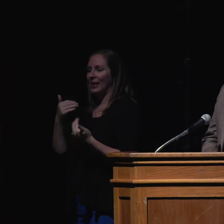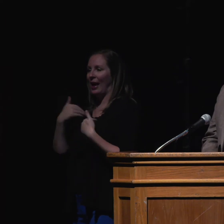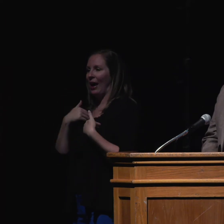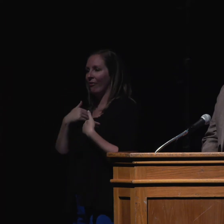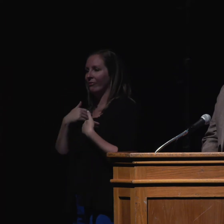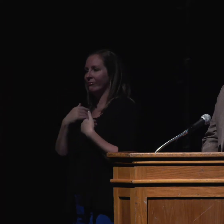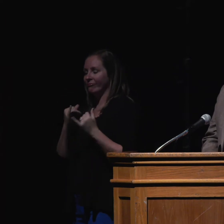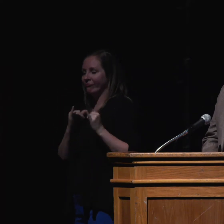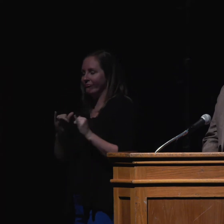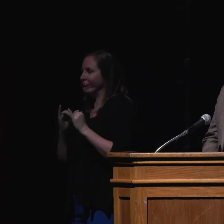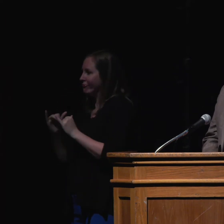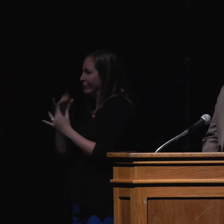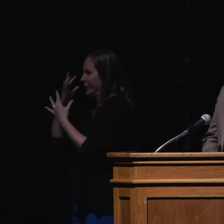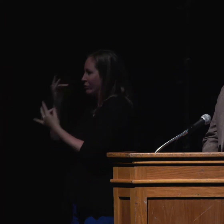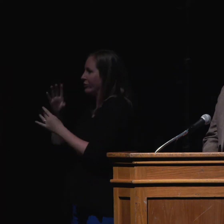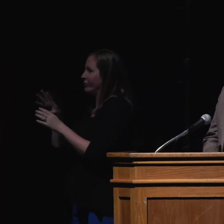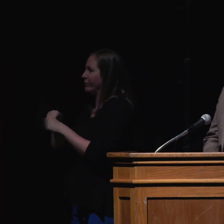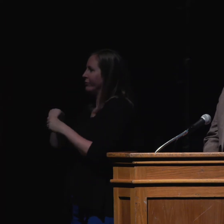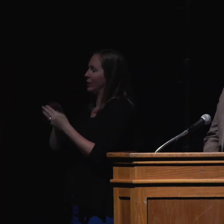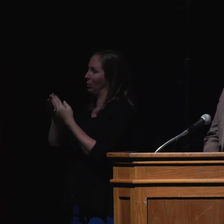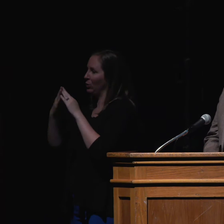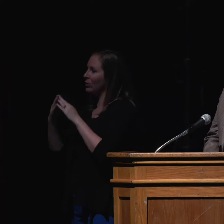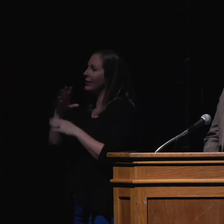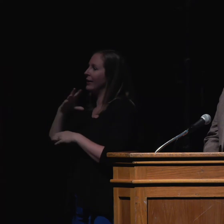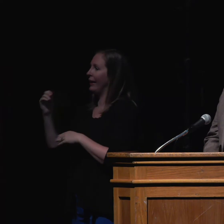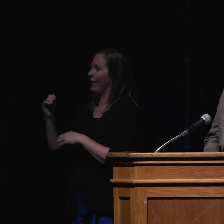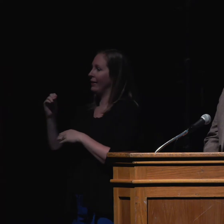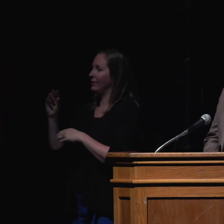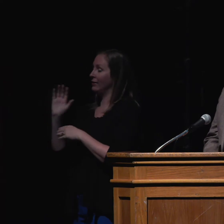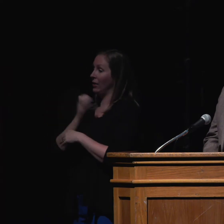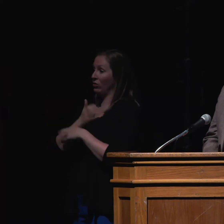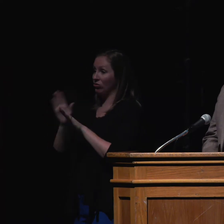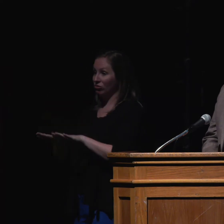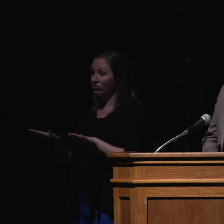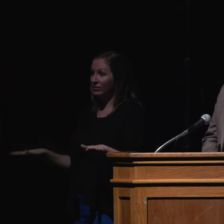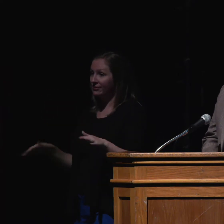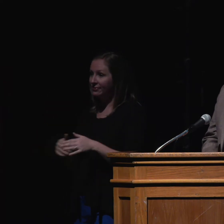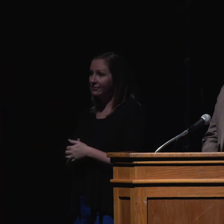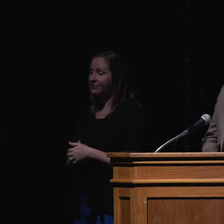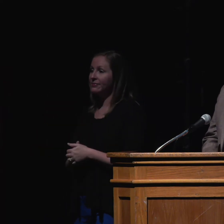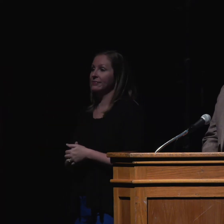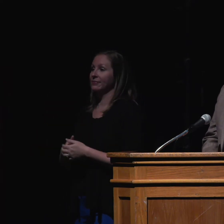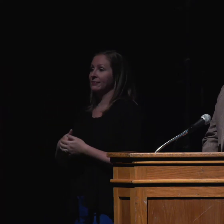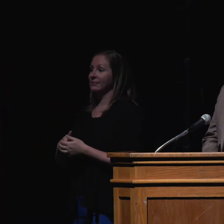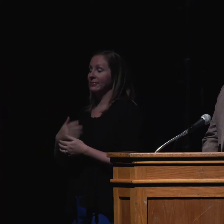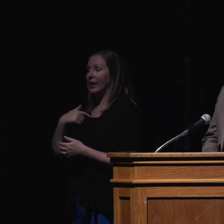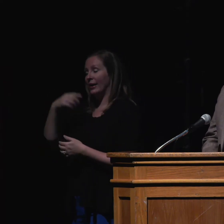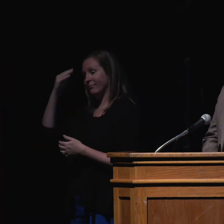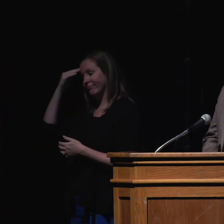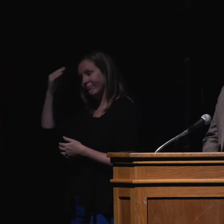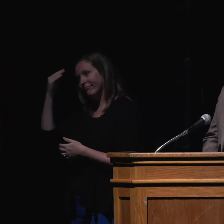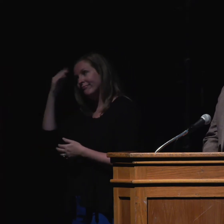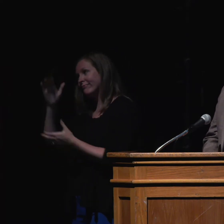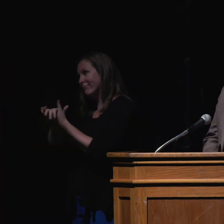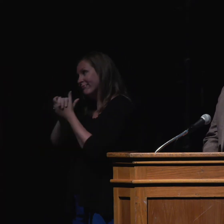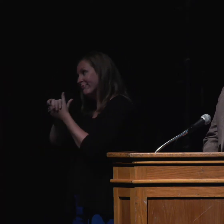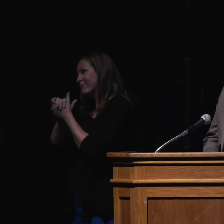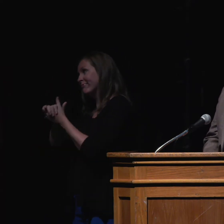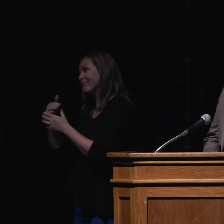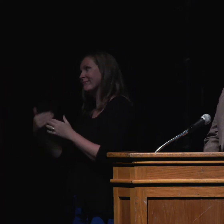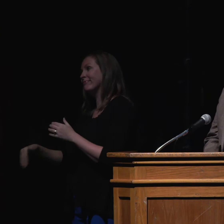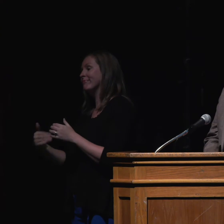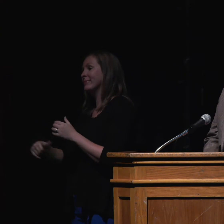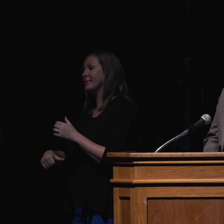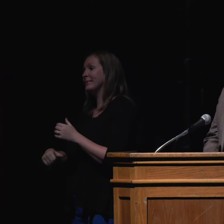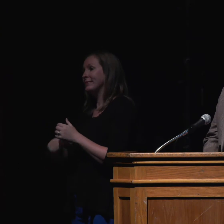same interest in our community, and more importantly, in our children. And my hat's off to you this morning. You